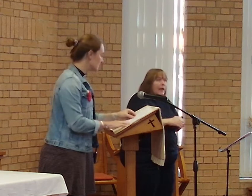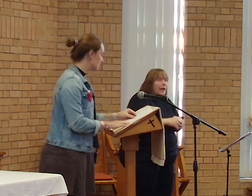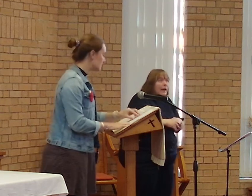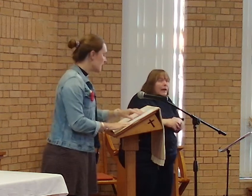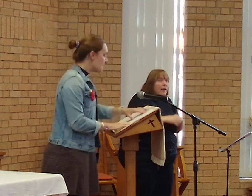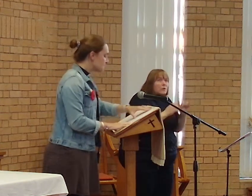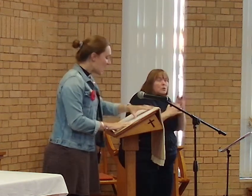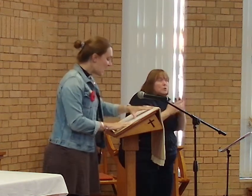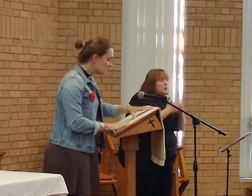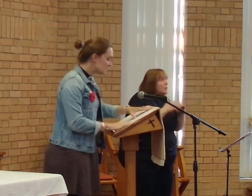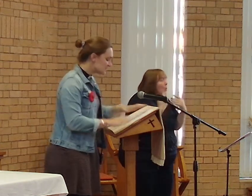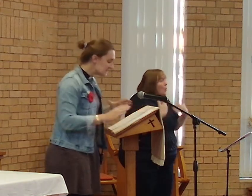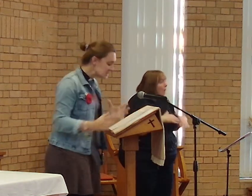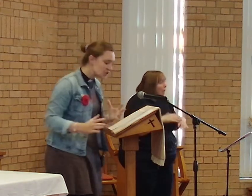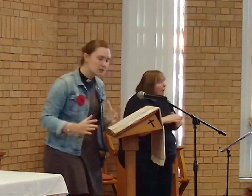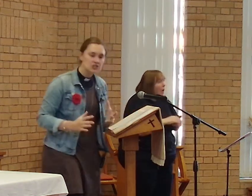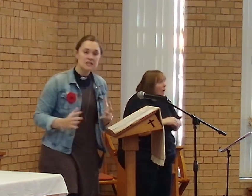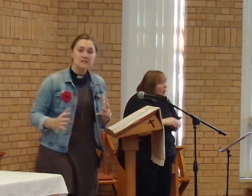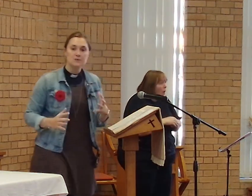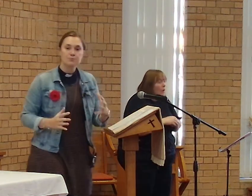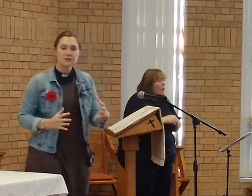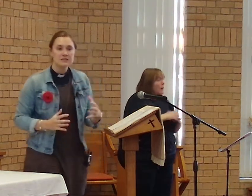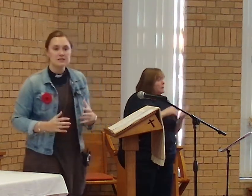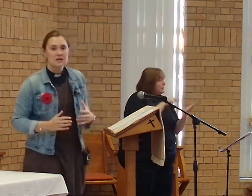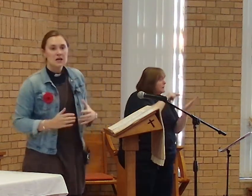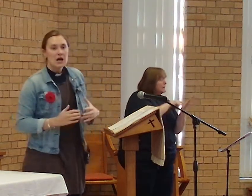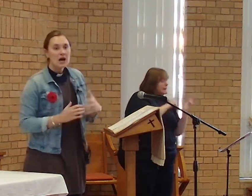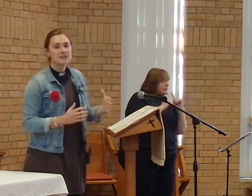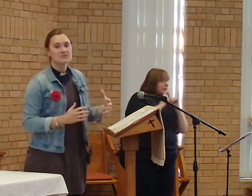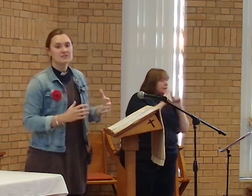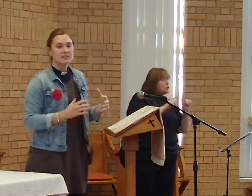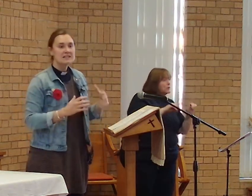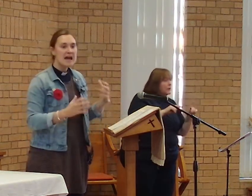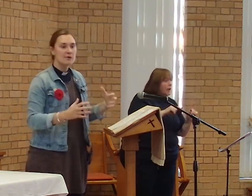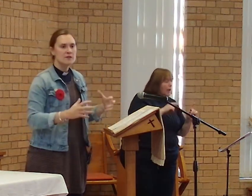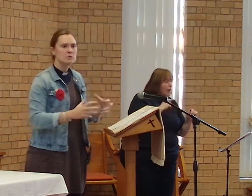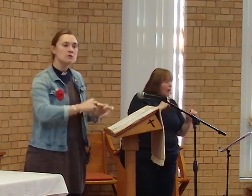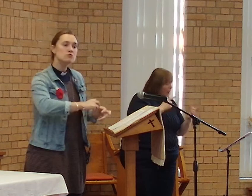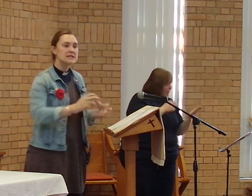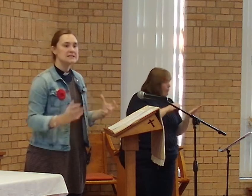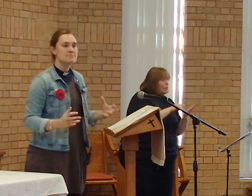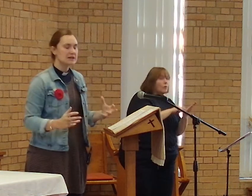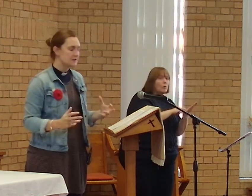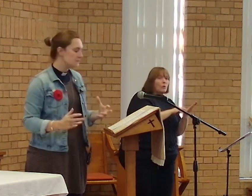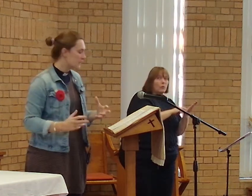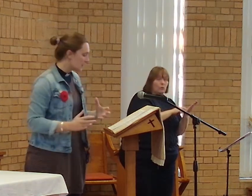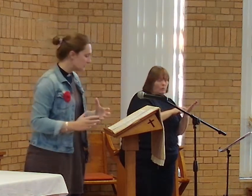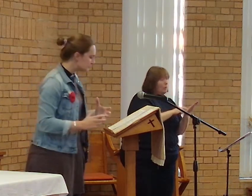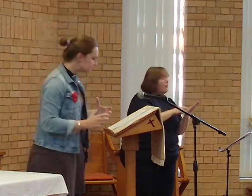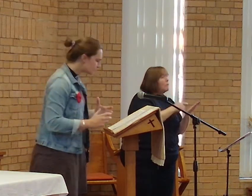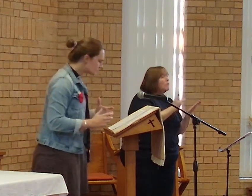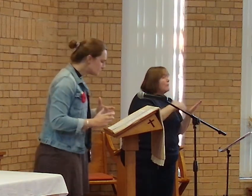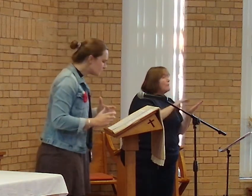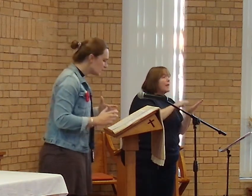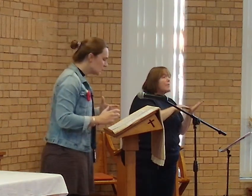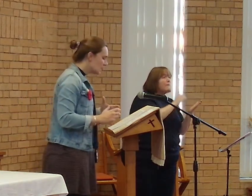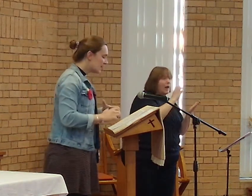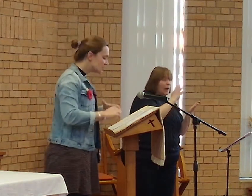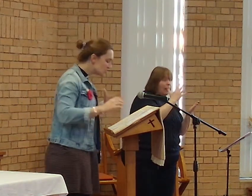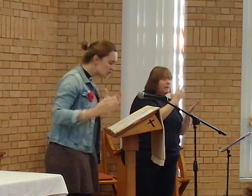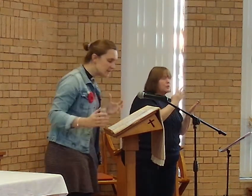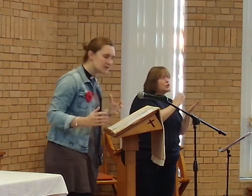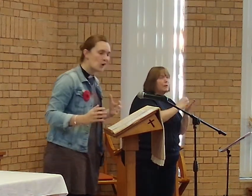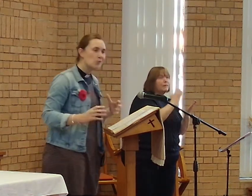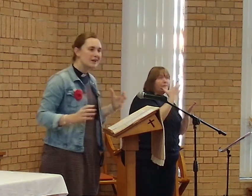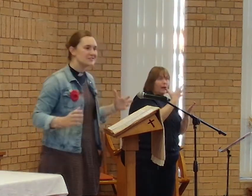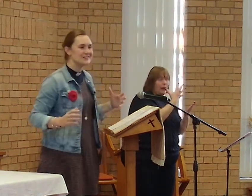to Jesus. And this teaching that Jesus brings us now that we read in Matthew 5